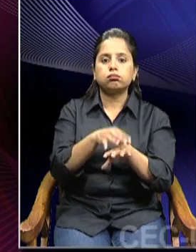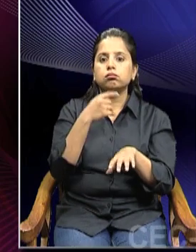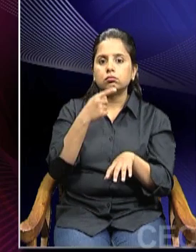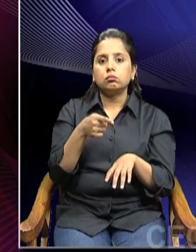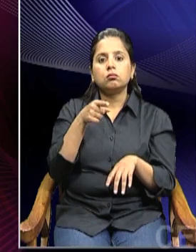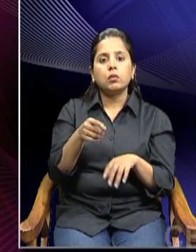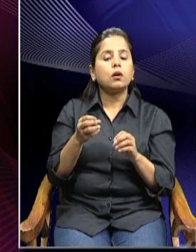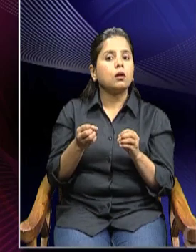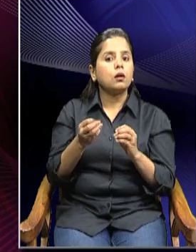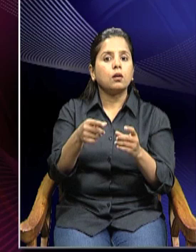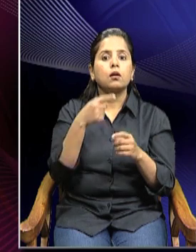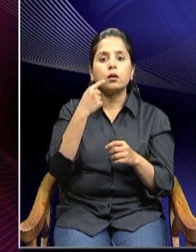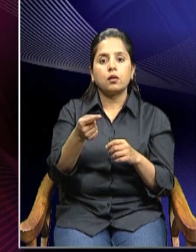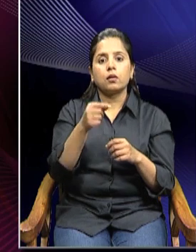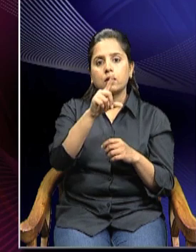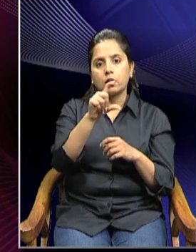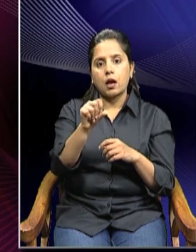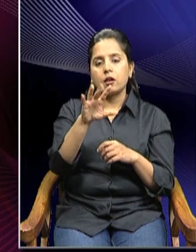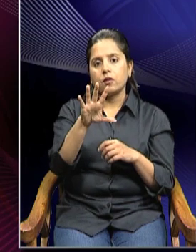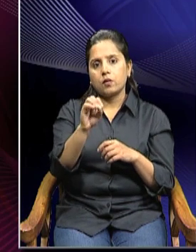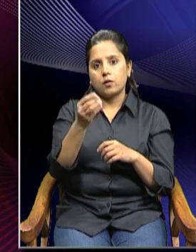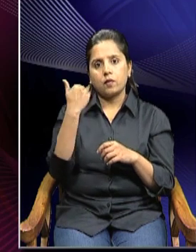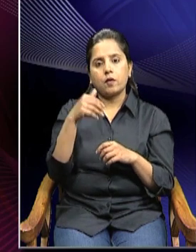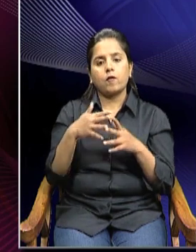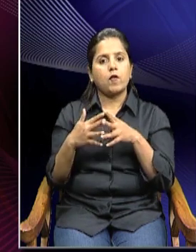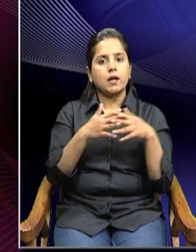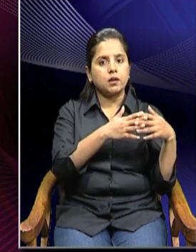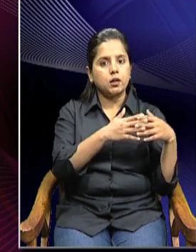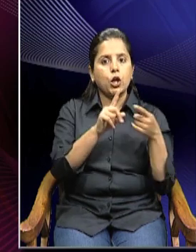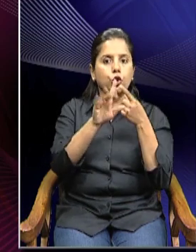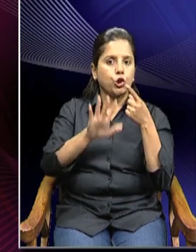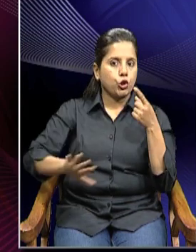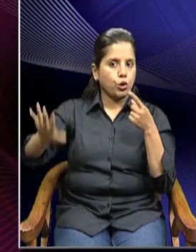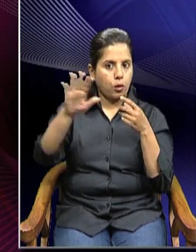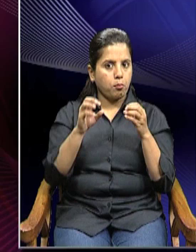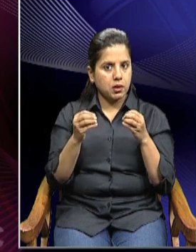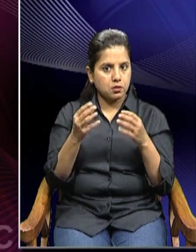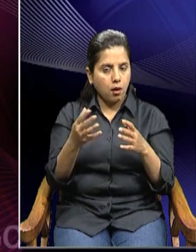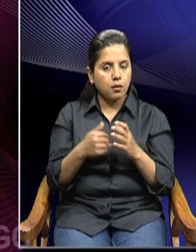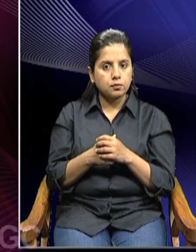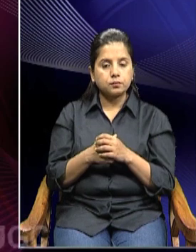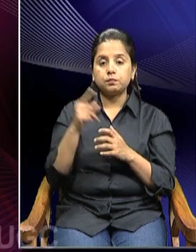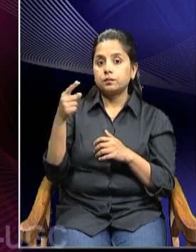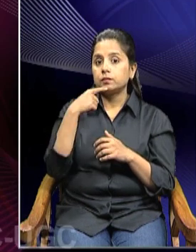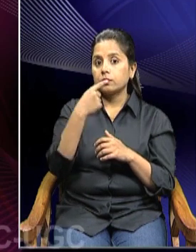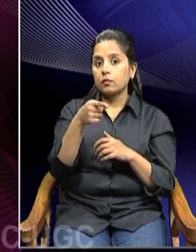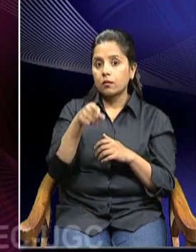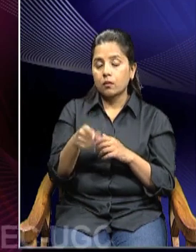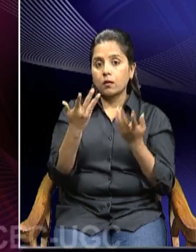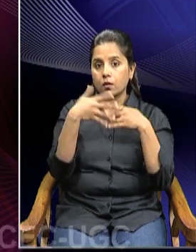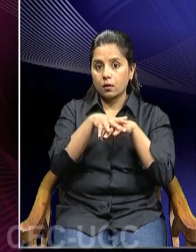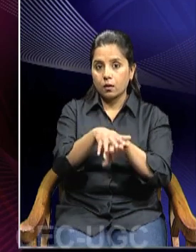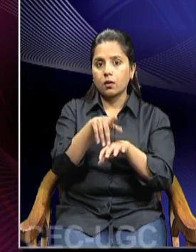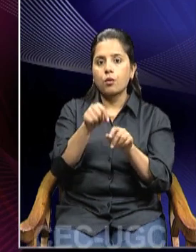that began in the 1950s in Western Europe. He says that integration